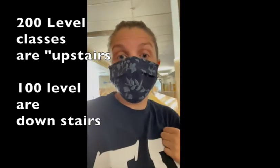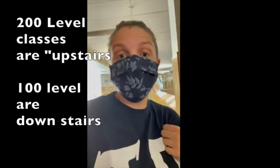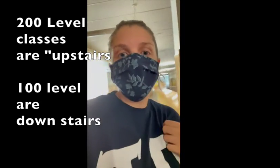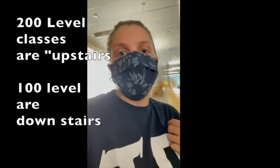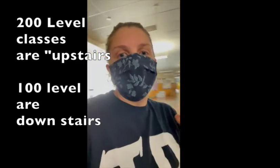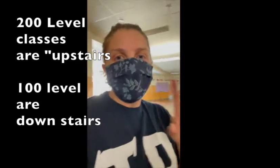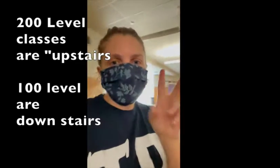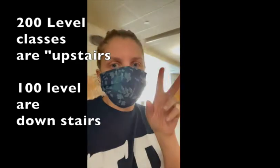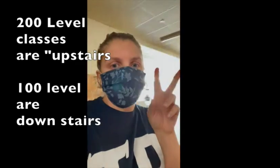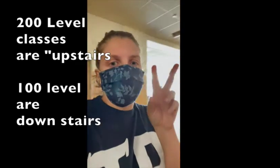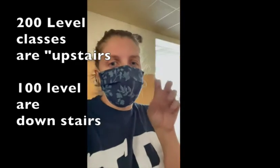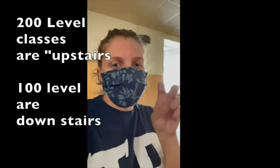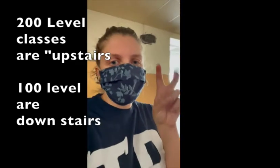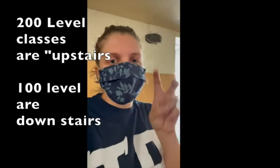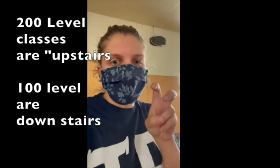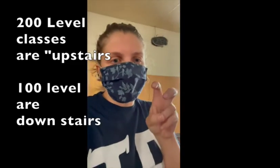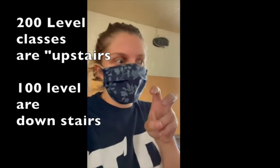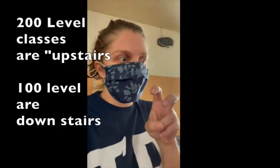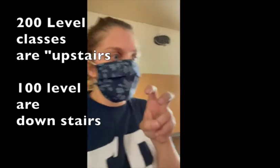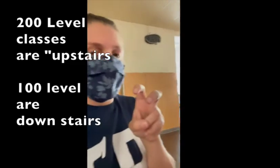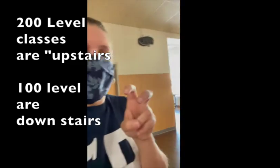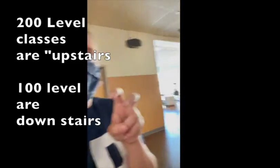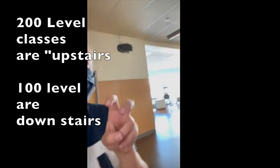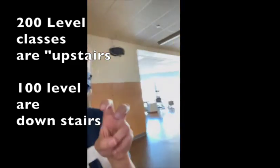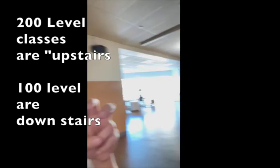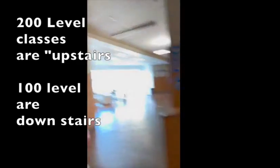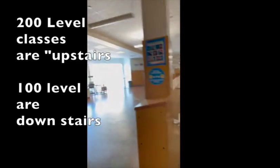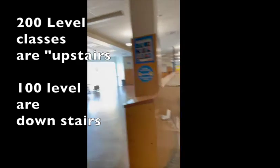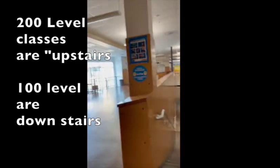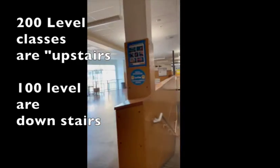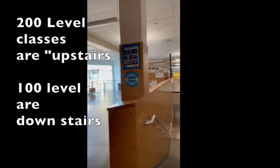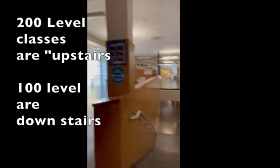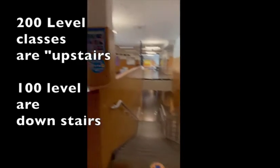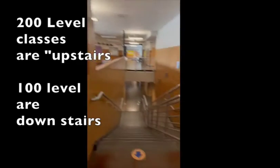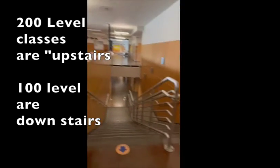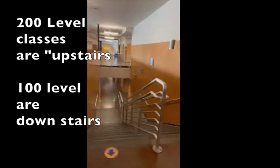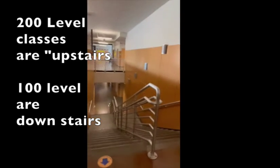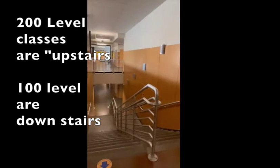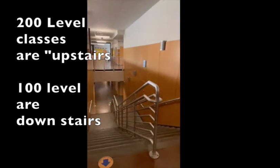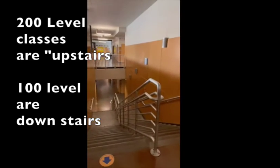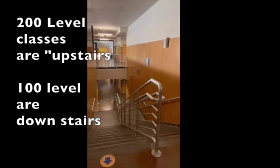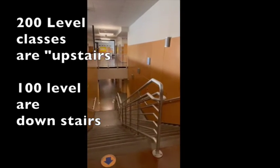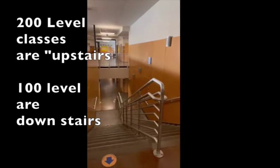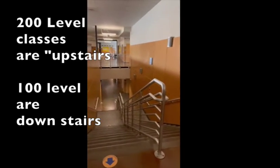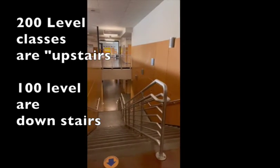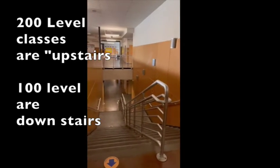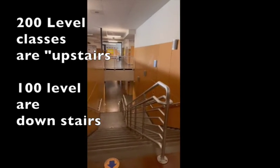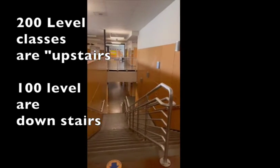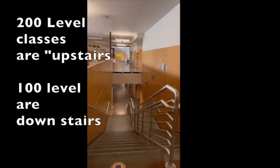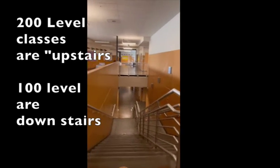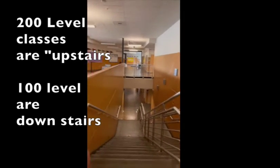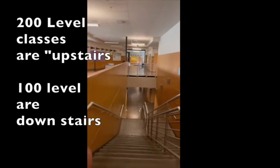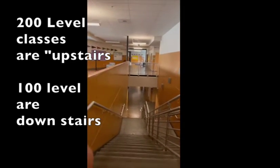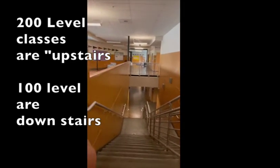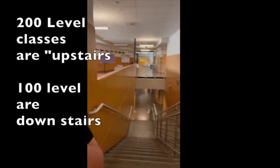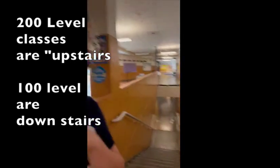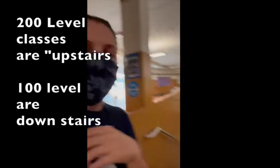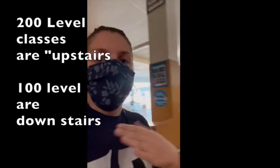doors, that's upstairs. So you can see there are stairs that go down from here. So